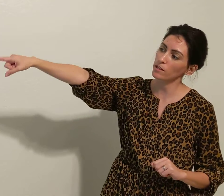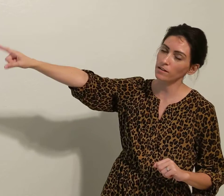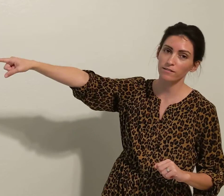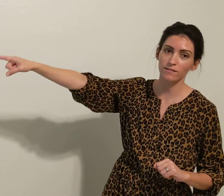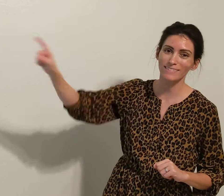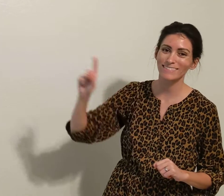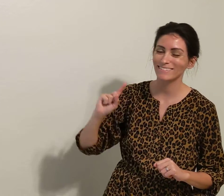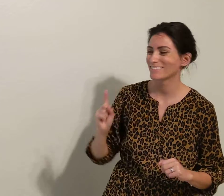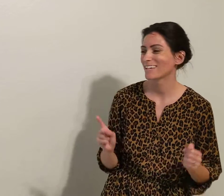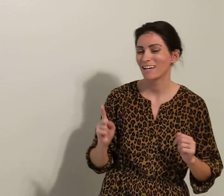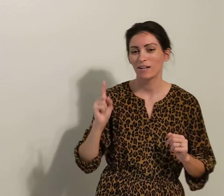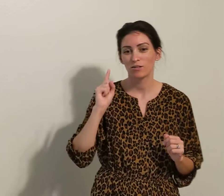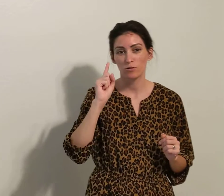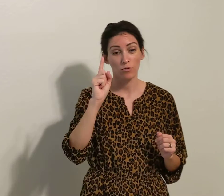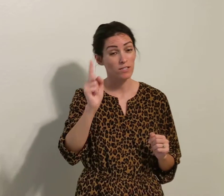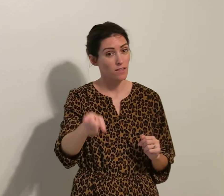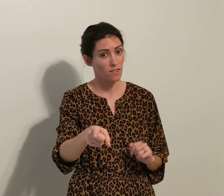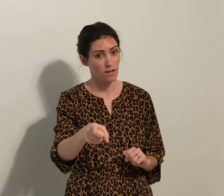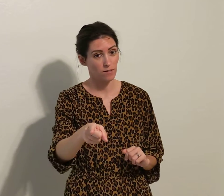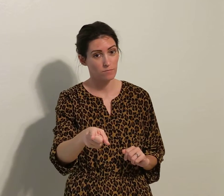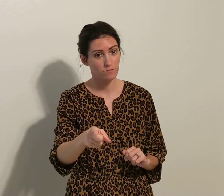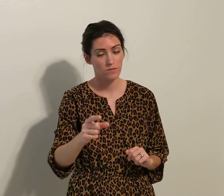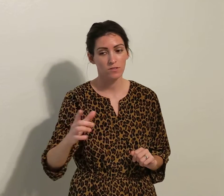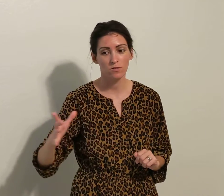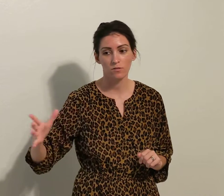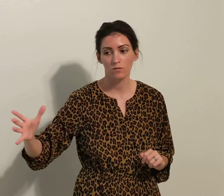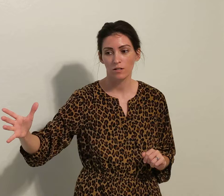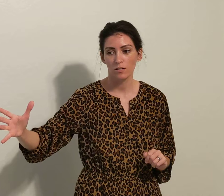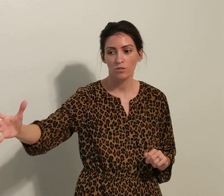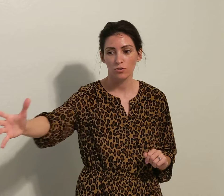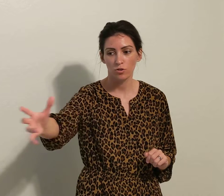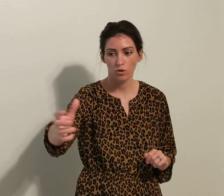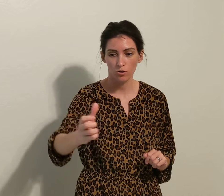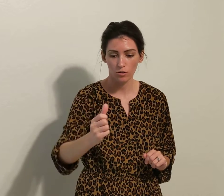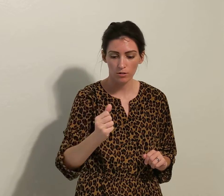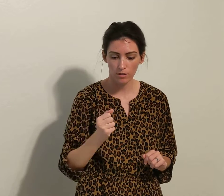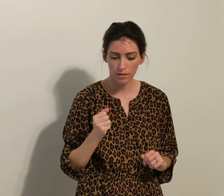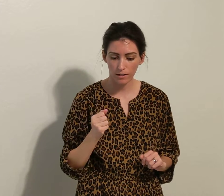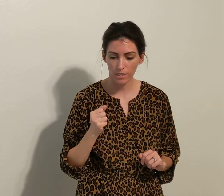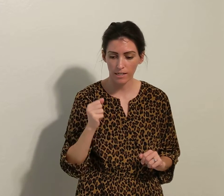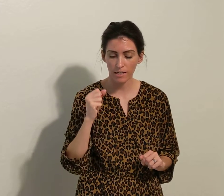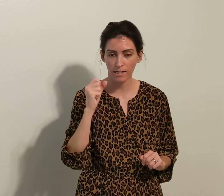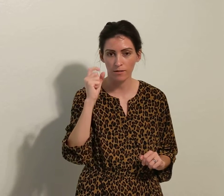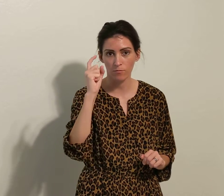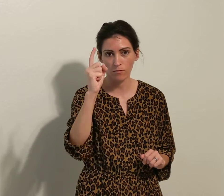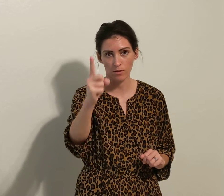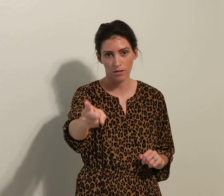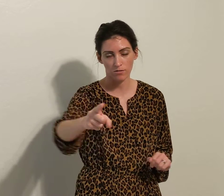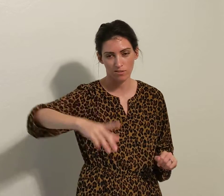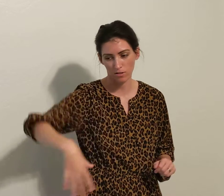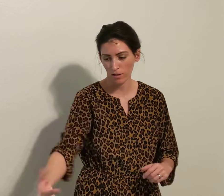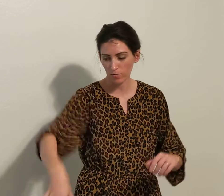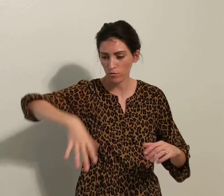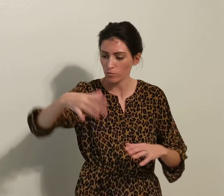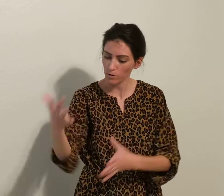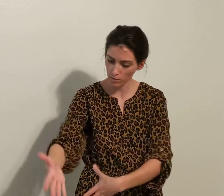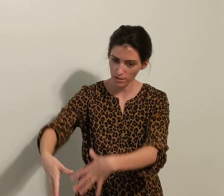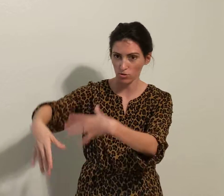there. I'm going to point there. So, took him there. So that's a lot of movement with this